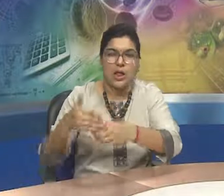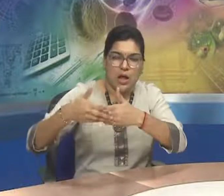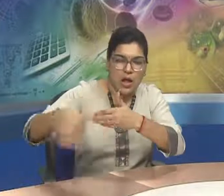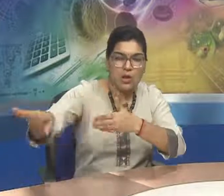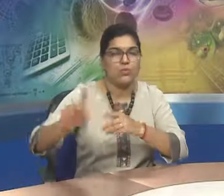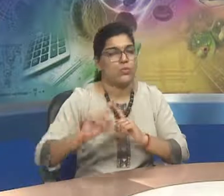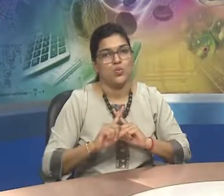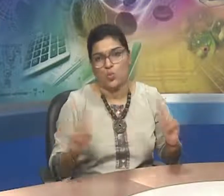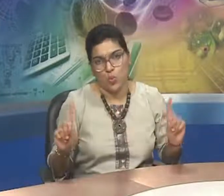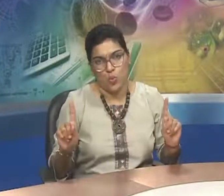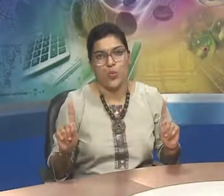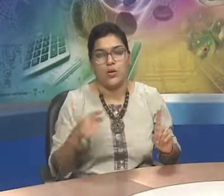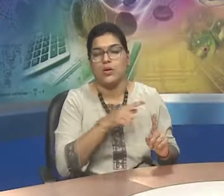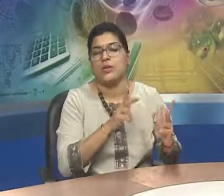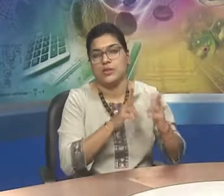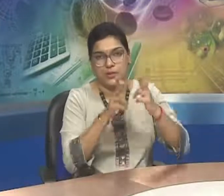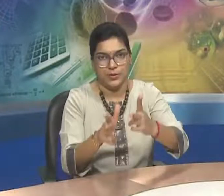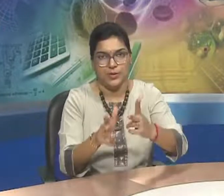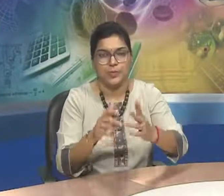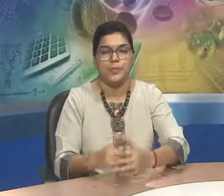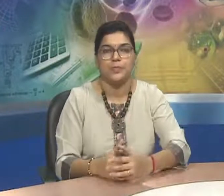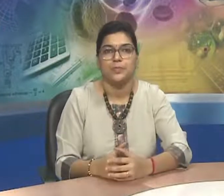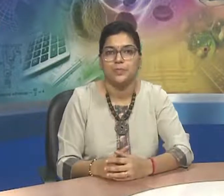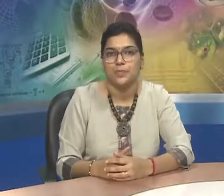So, this right protects all human beings.